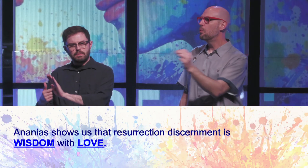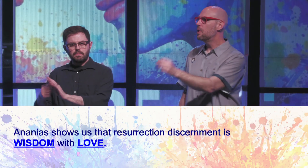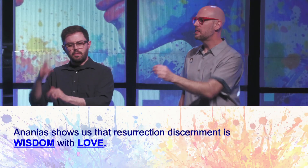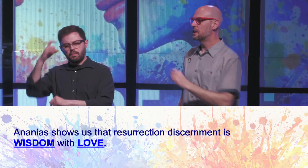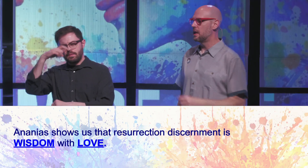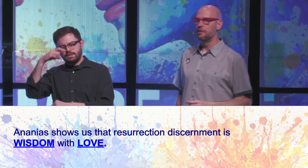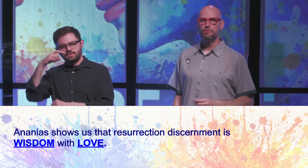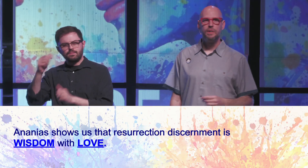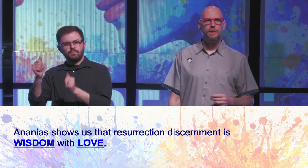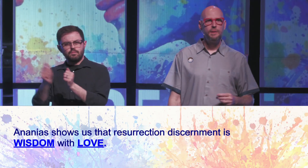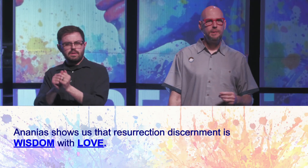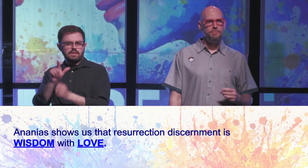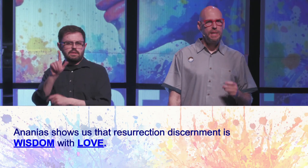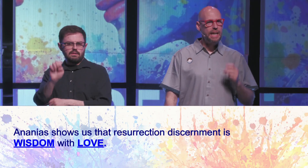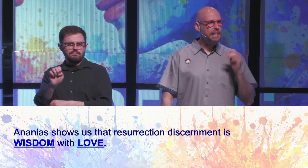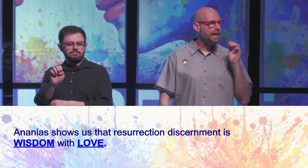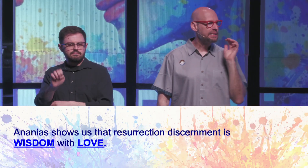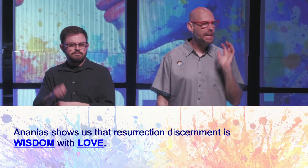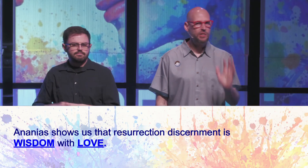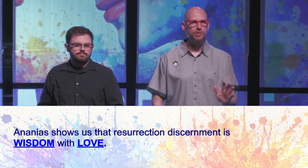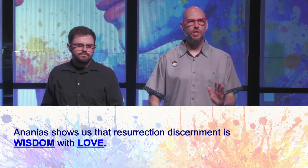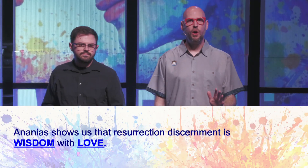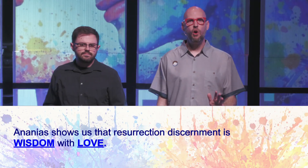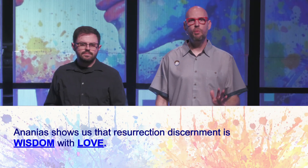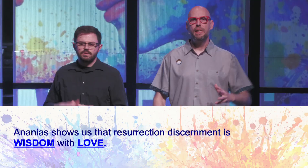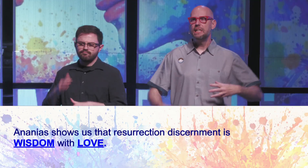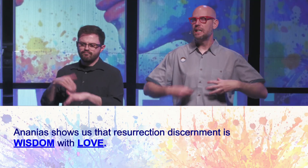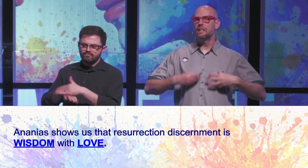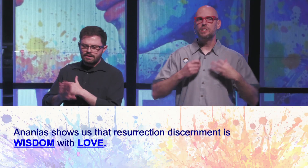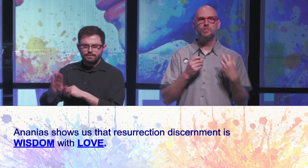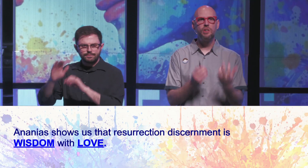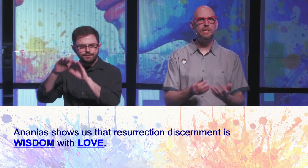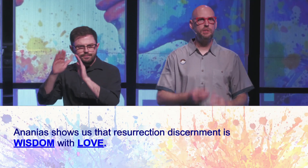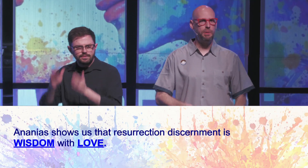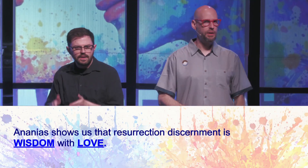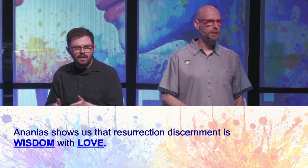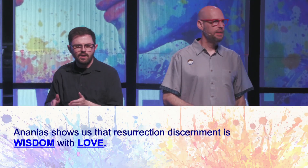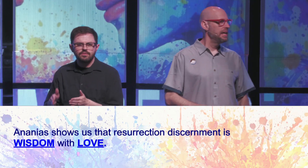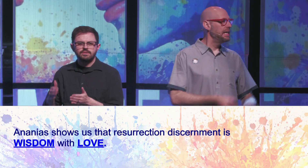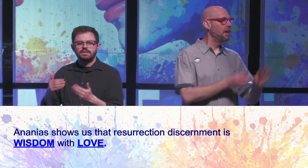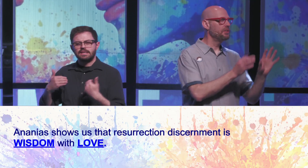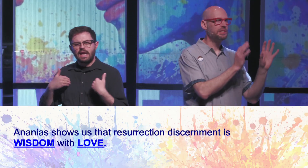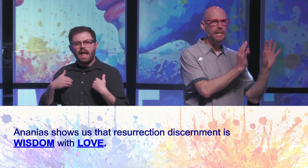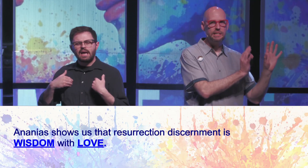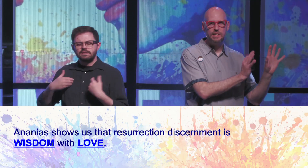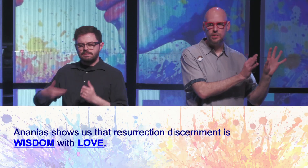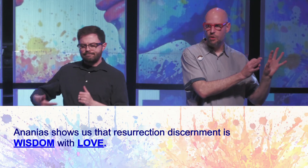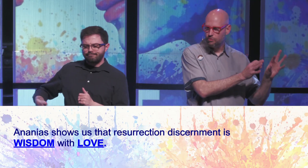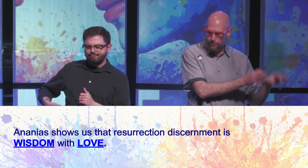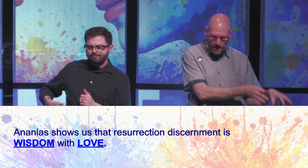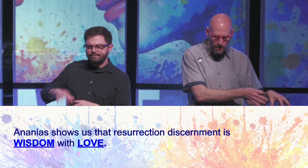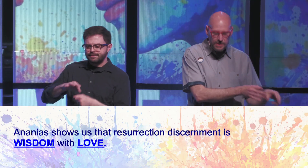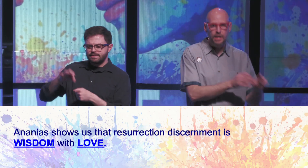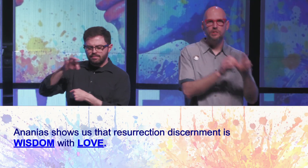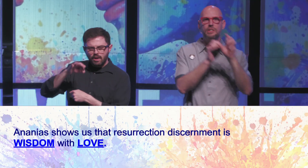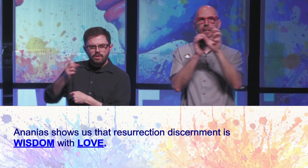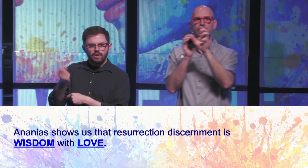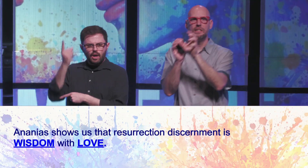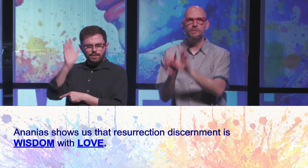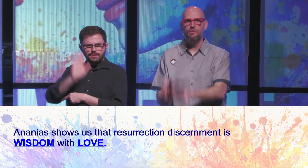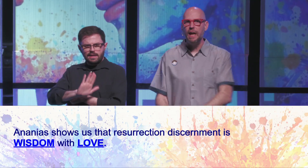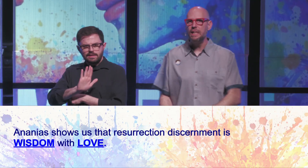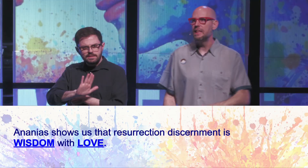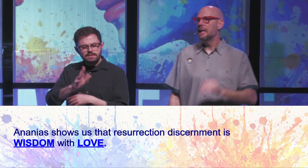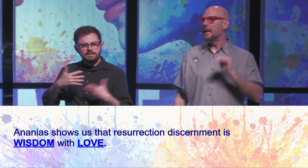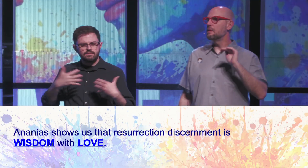Wisdom with love. Ananias enters the home. He's got a discerning spirit. He understands his own fears, he understands